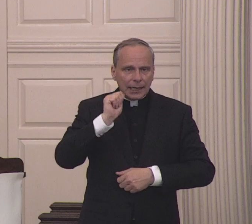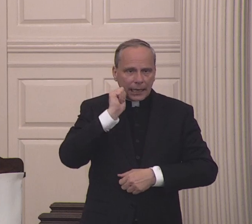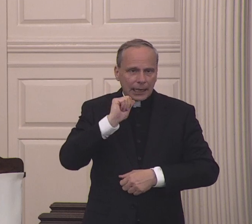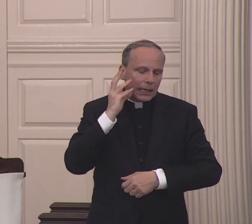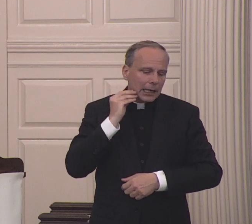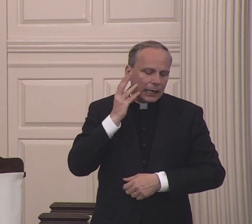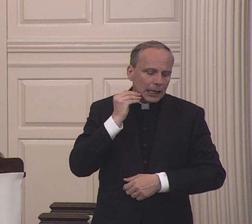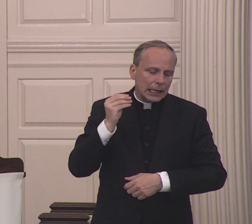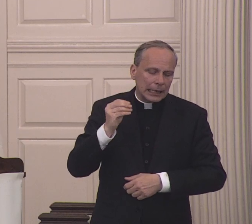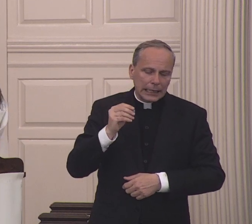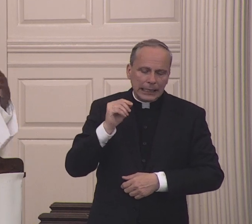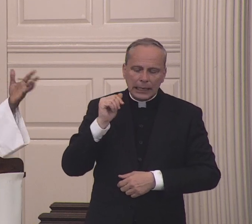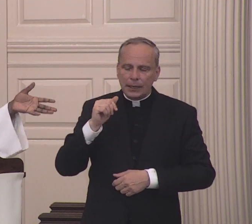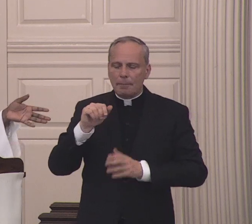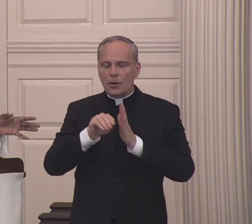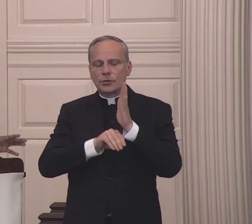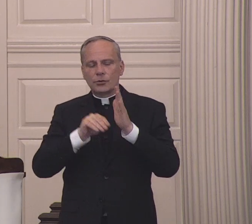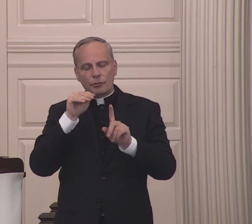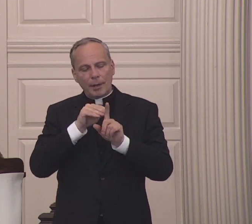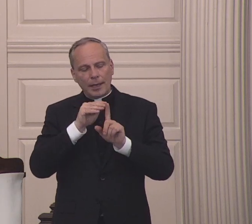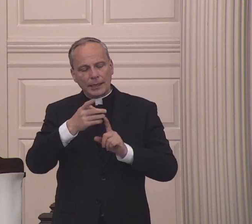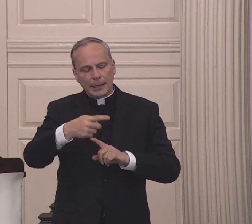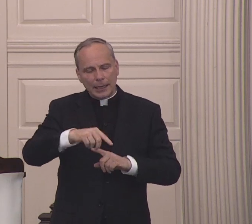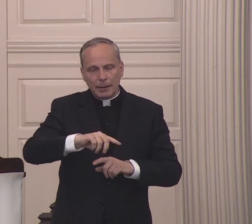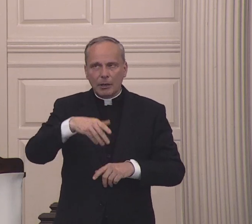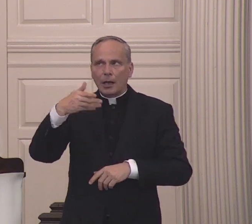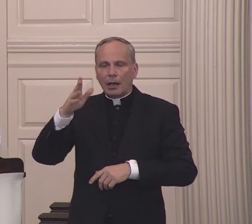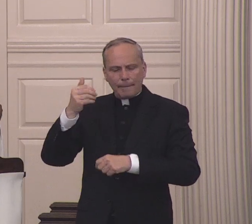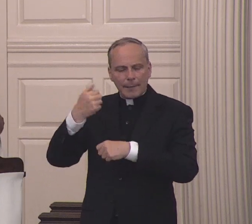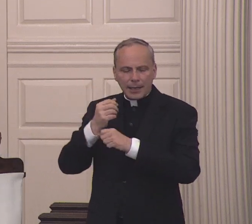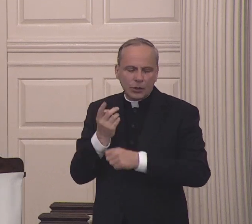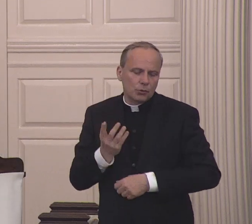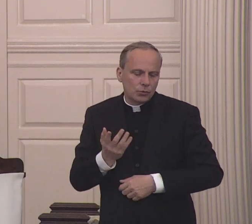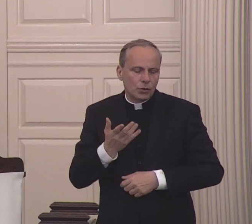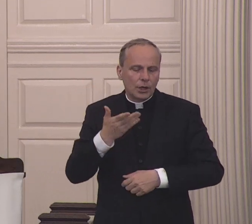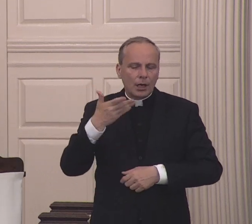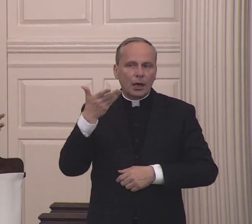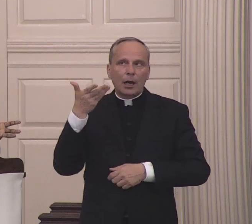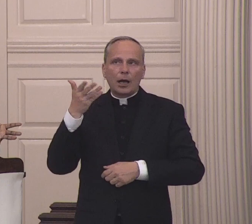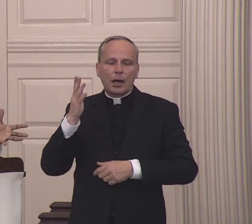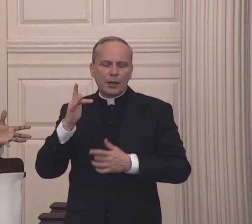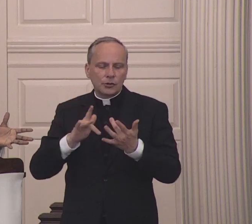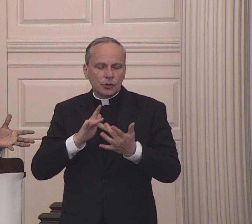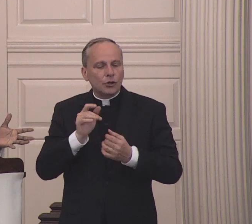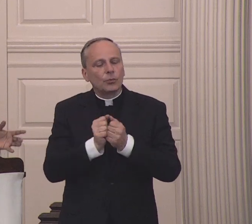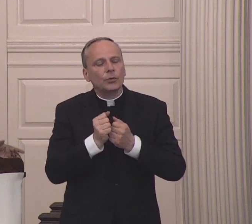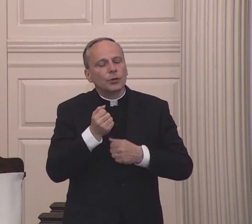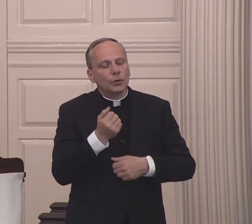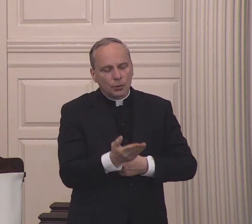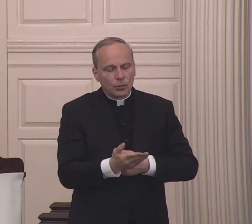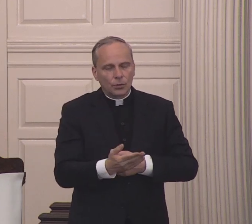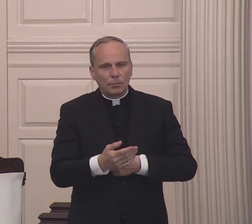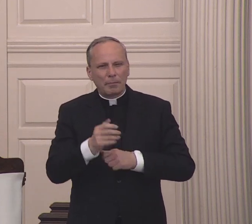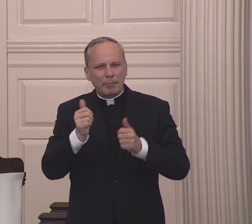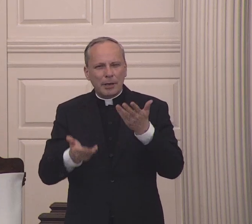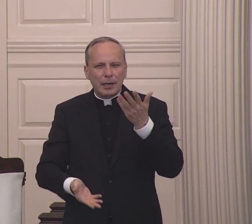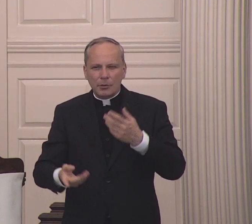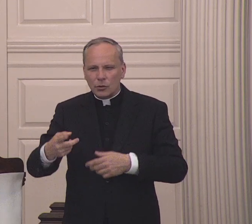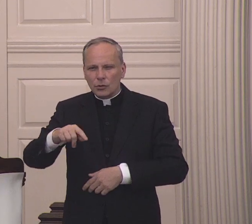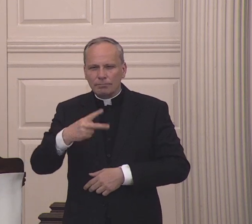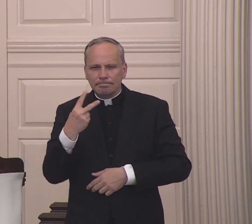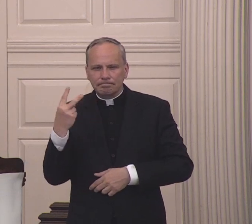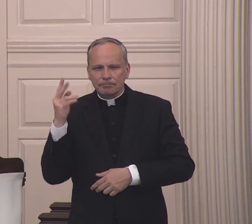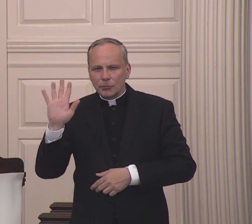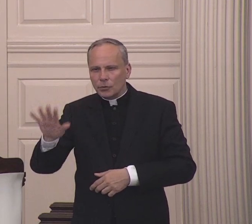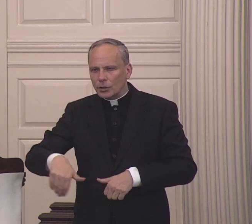creation, in the Exodus, you know, God journeying with them. And maybe you too can look back in your life and